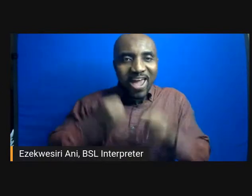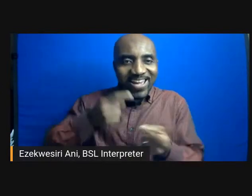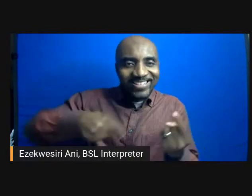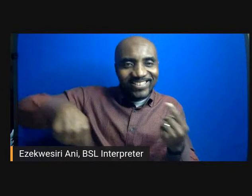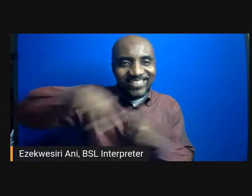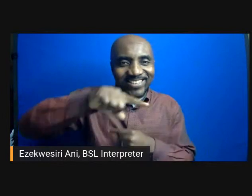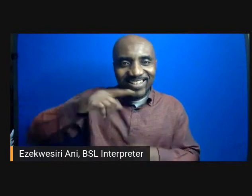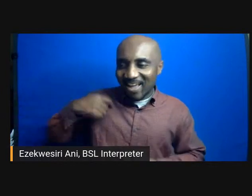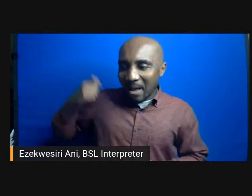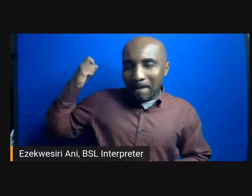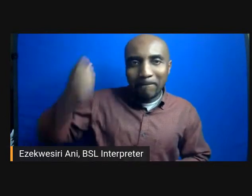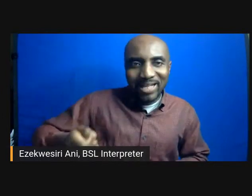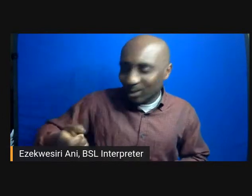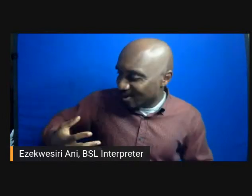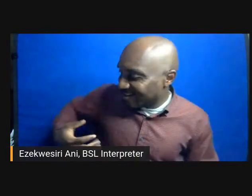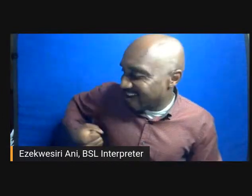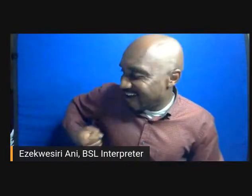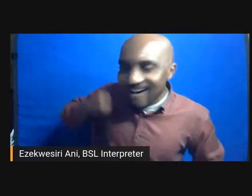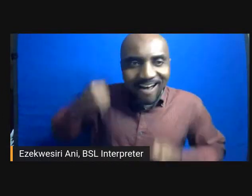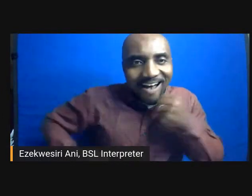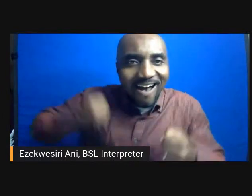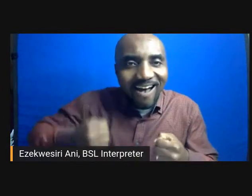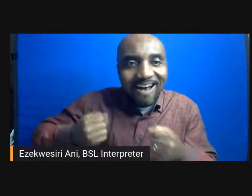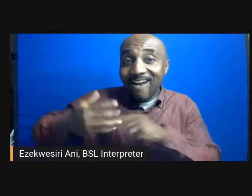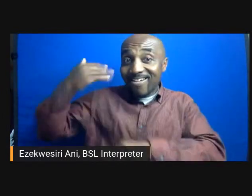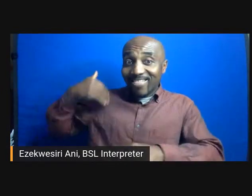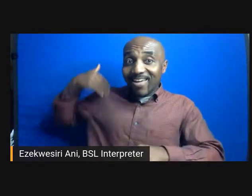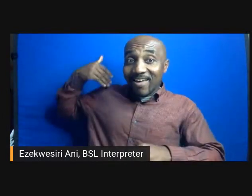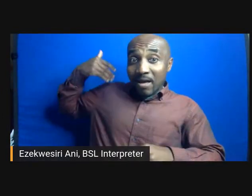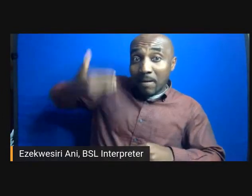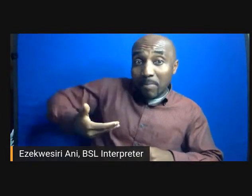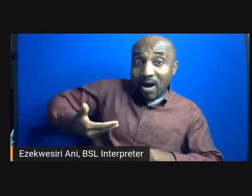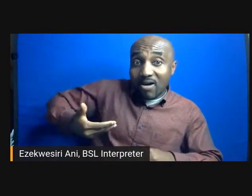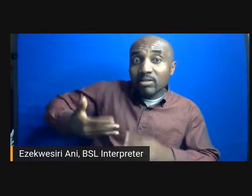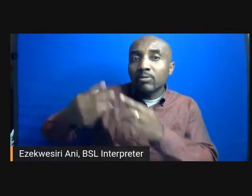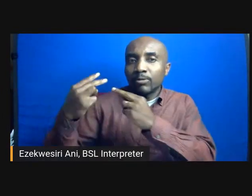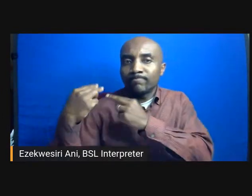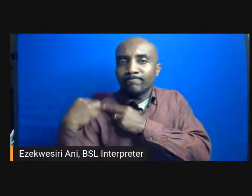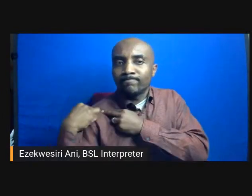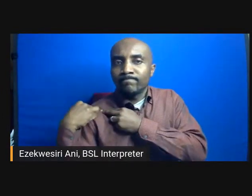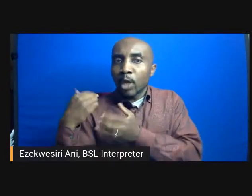the race and to do so with grace and with humility.